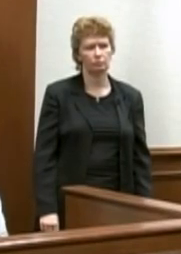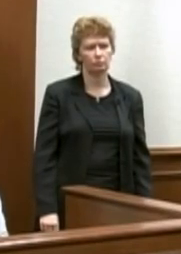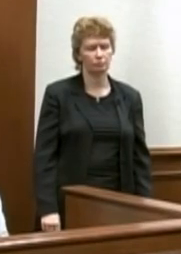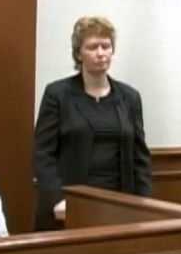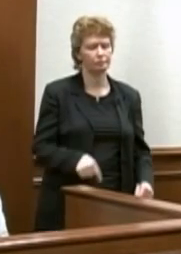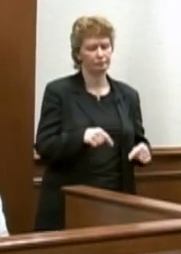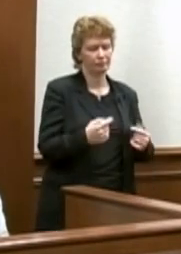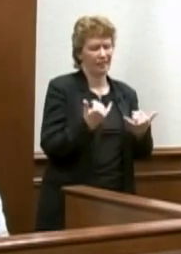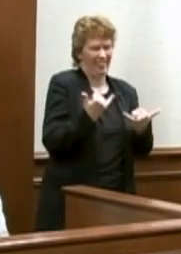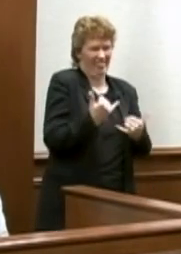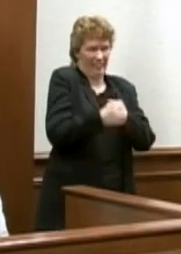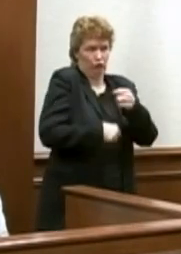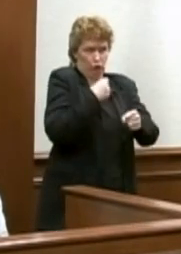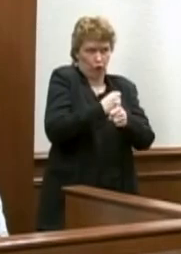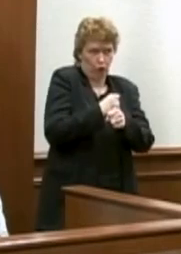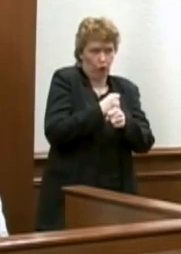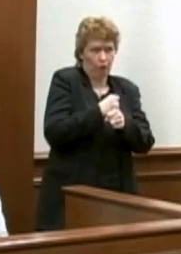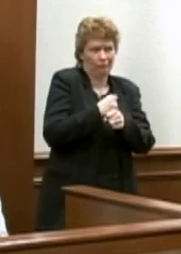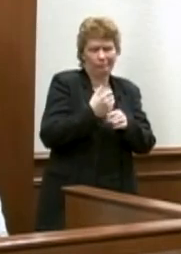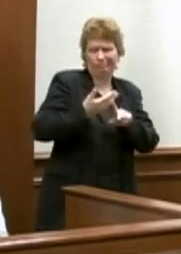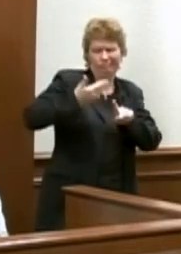probation?